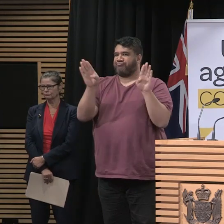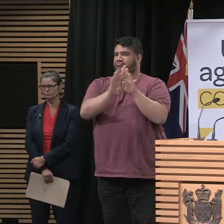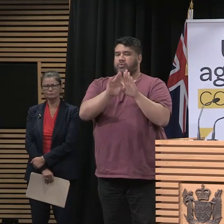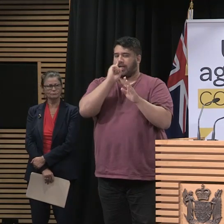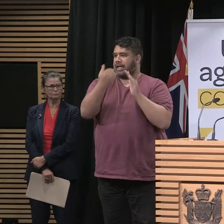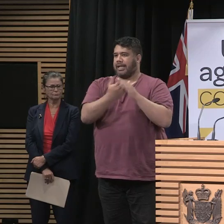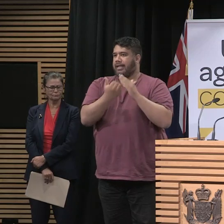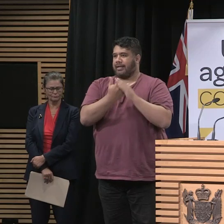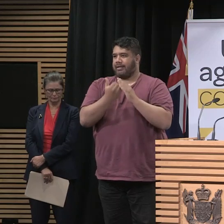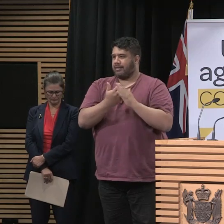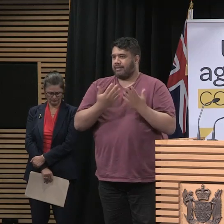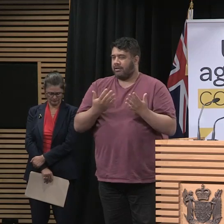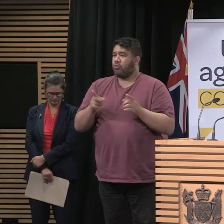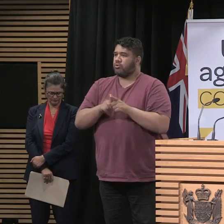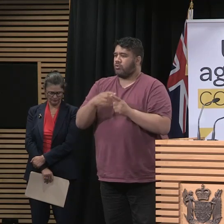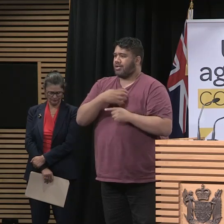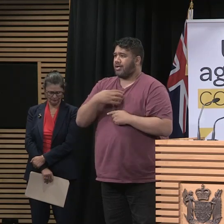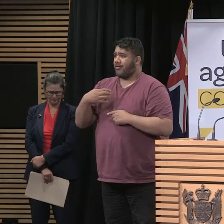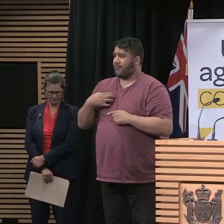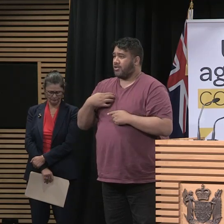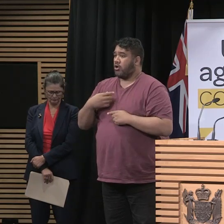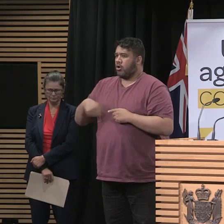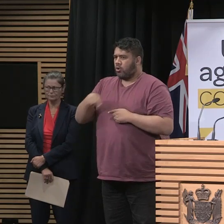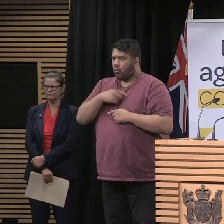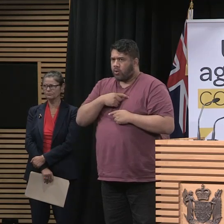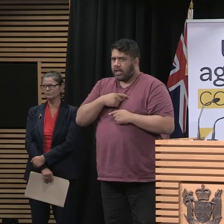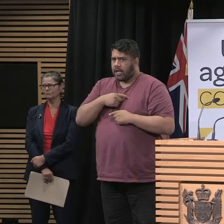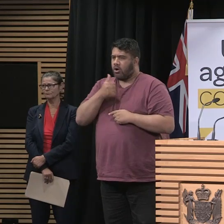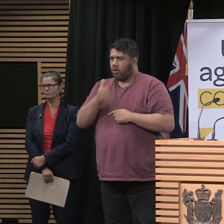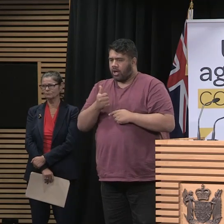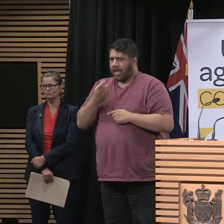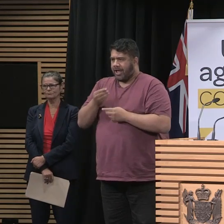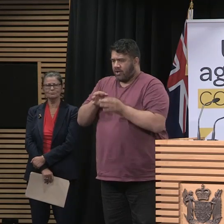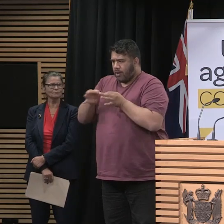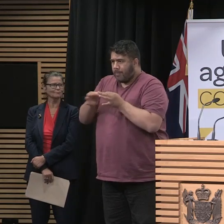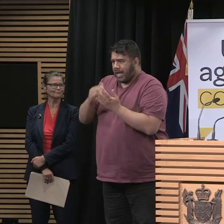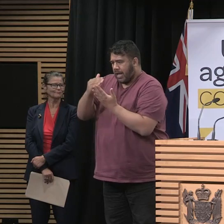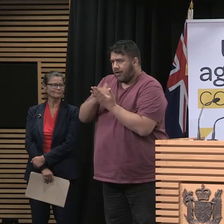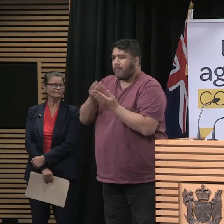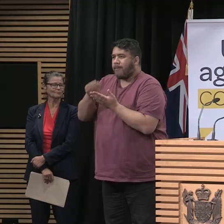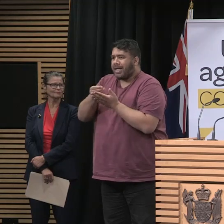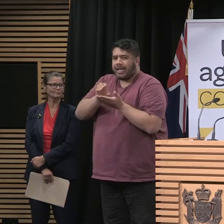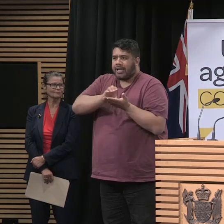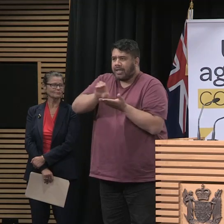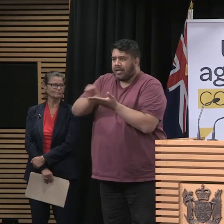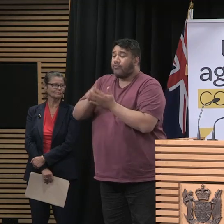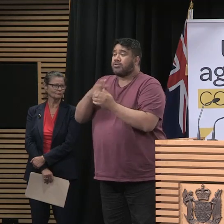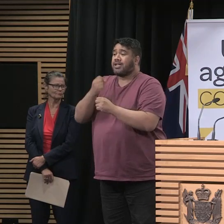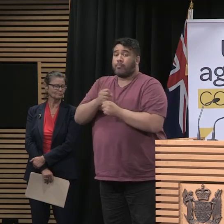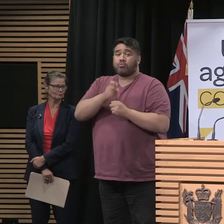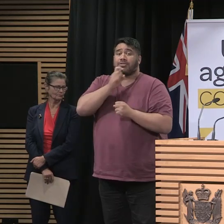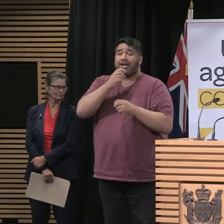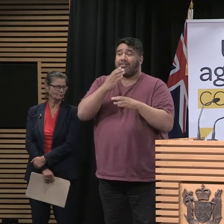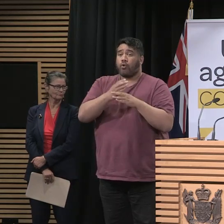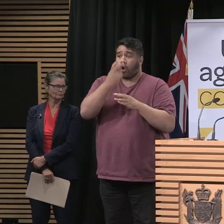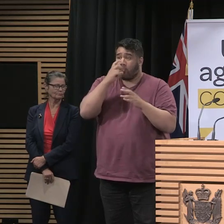that the government has taken to provide economic relief are specifically designed to ensure that staff of those